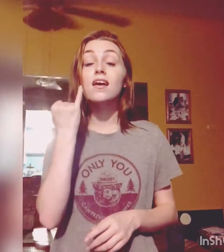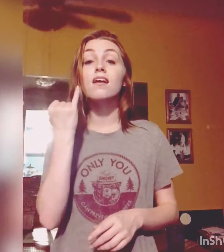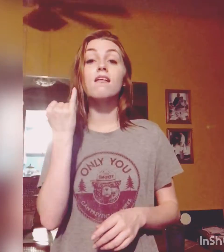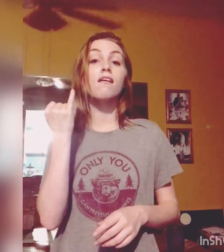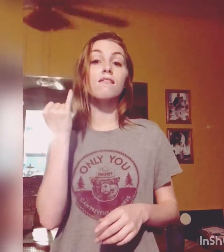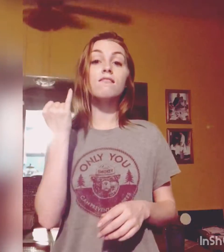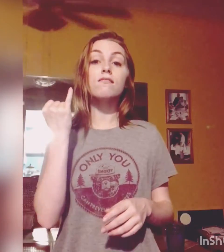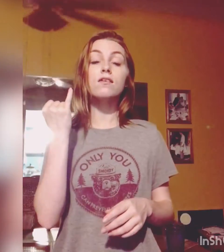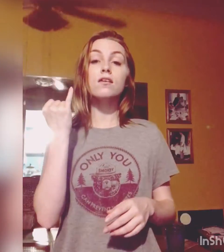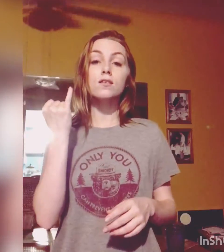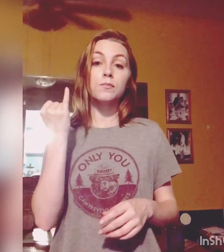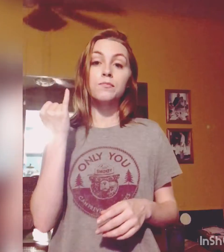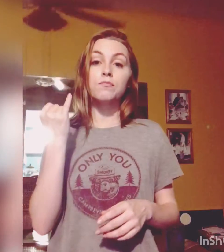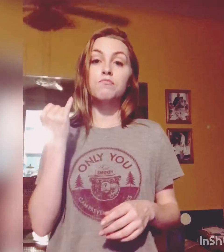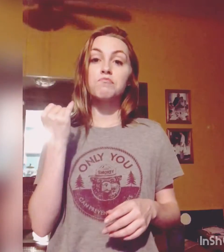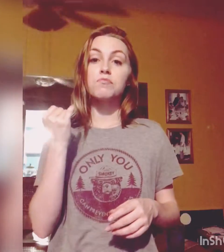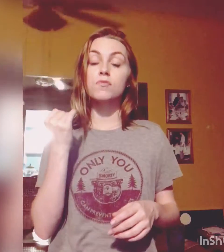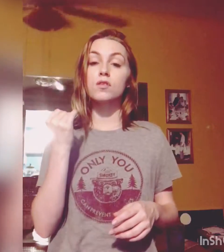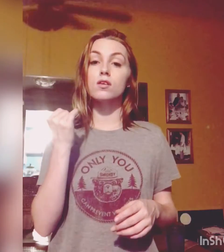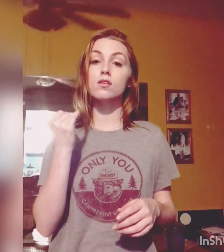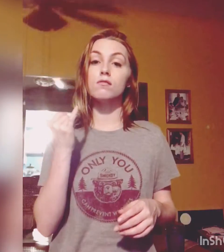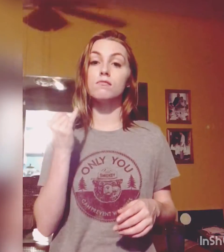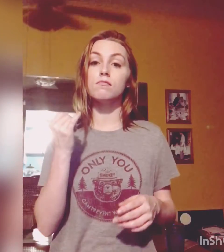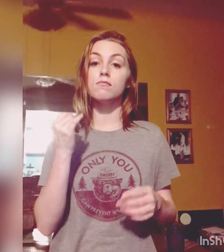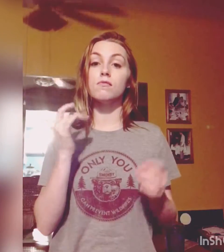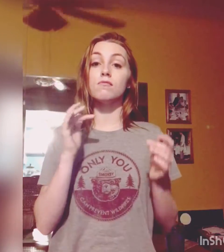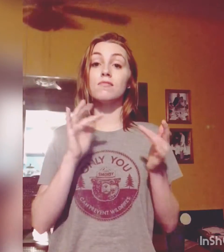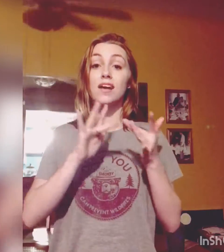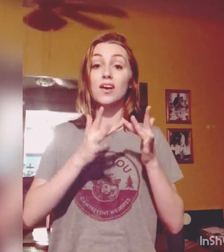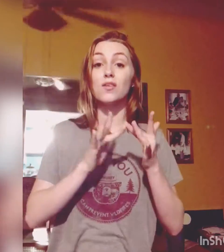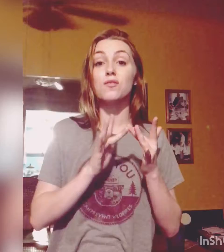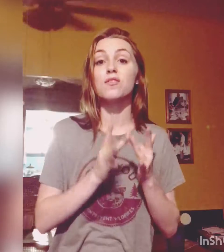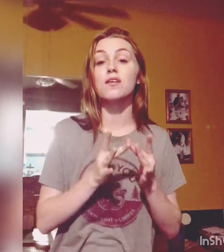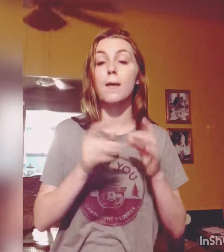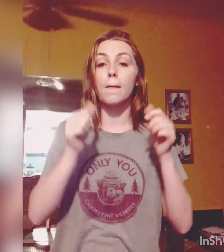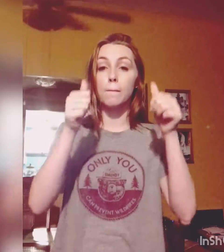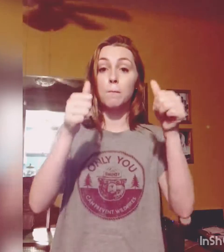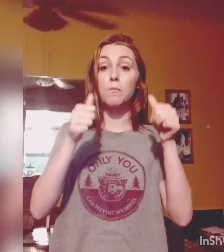is a public act. So click responsibly. Thank you.